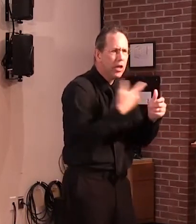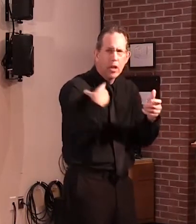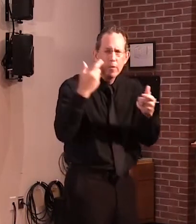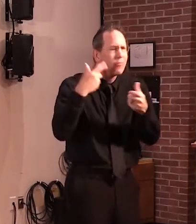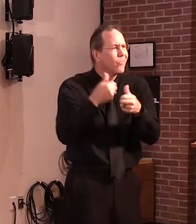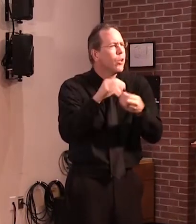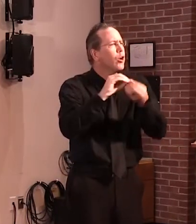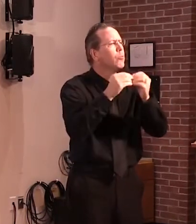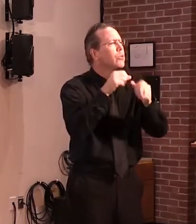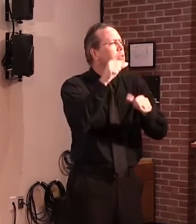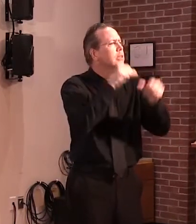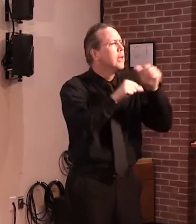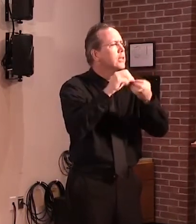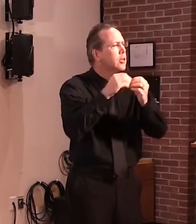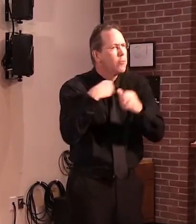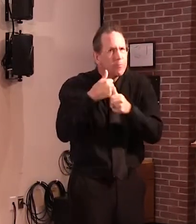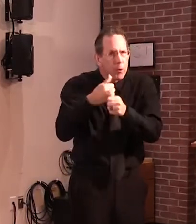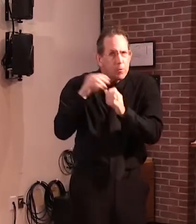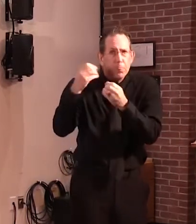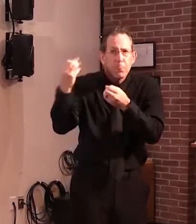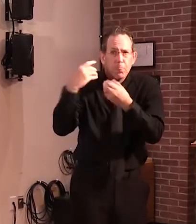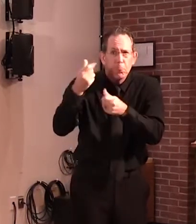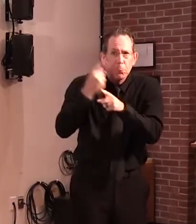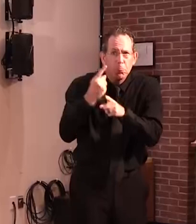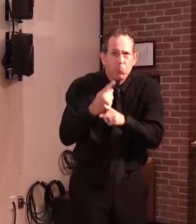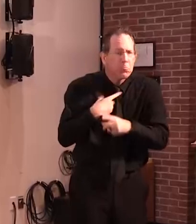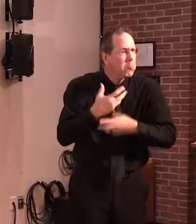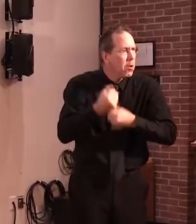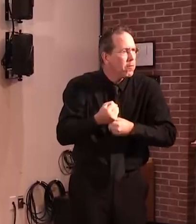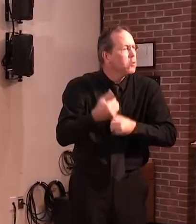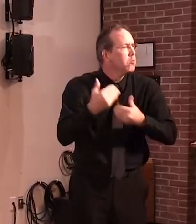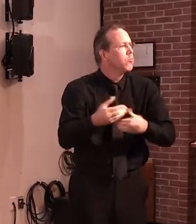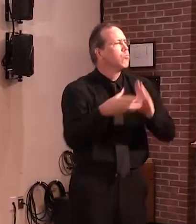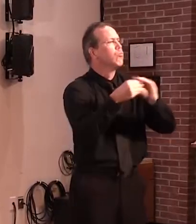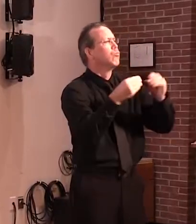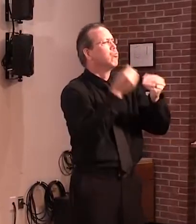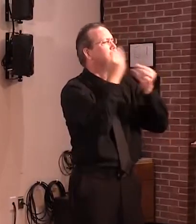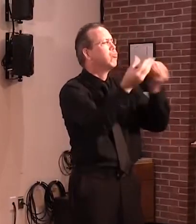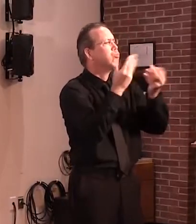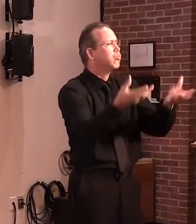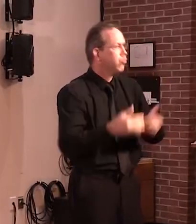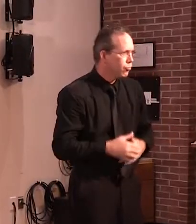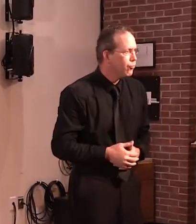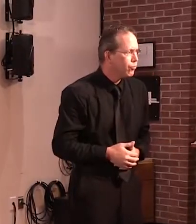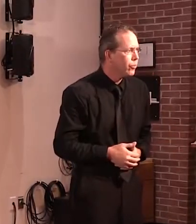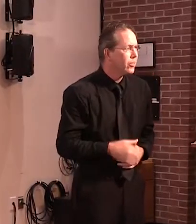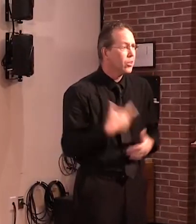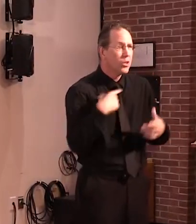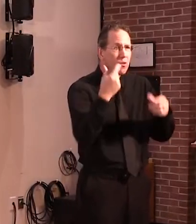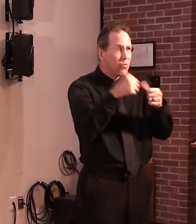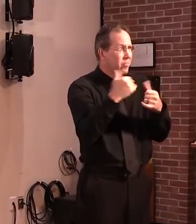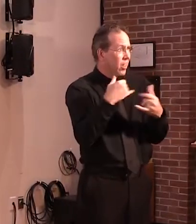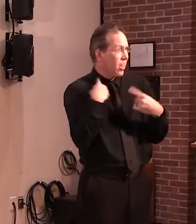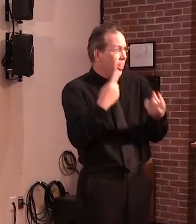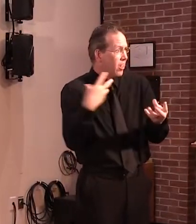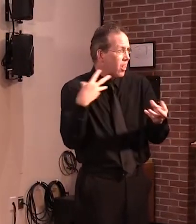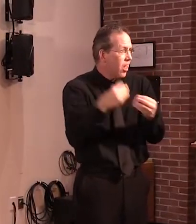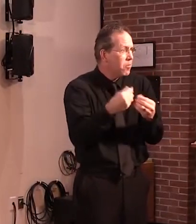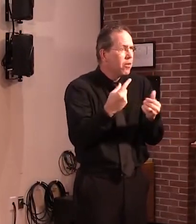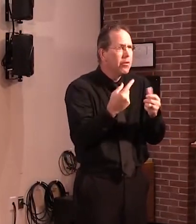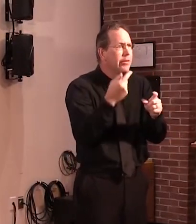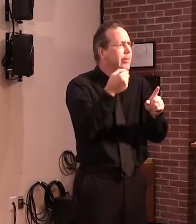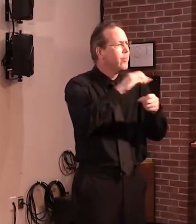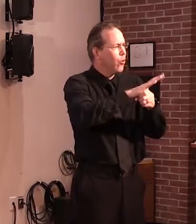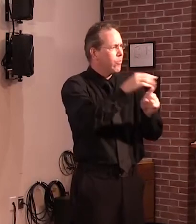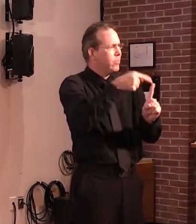health experts. We have to remember, this is a once-in-a-century challenge with a virus that was not known